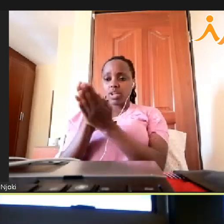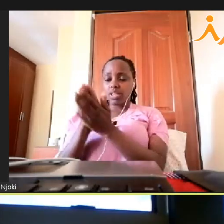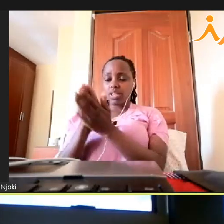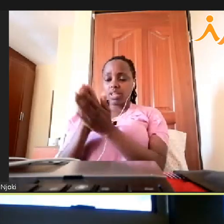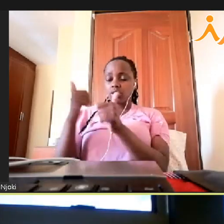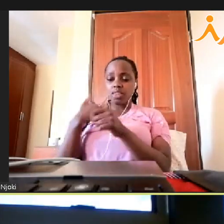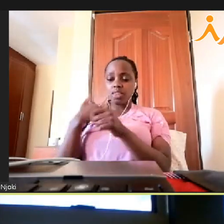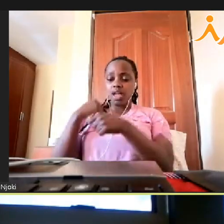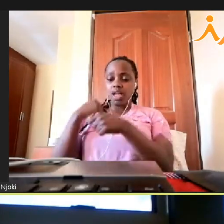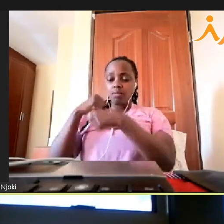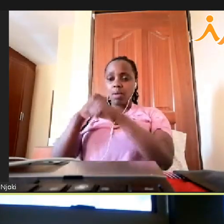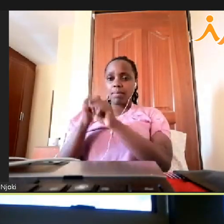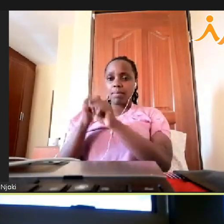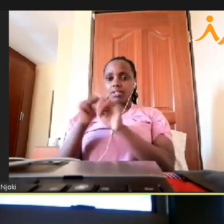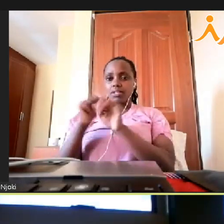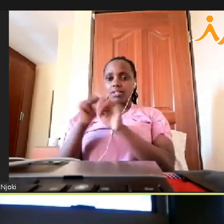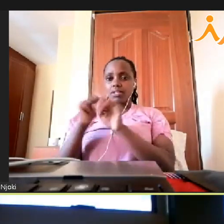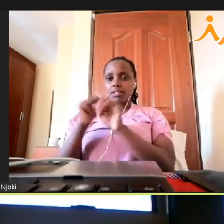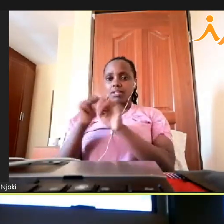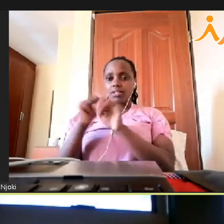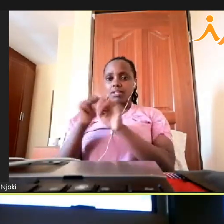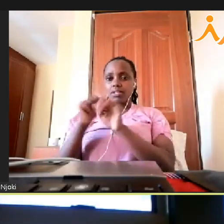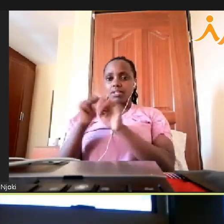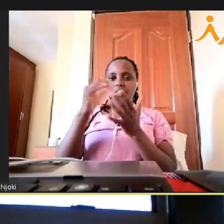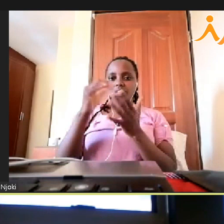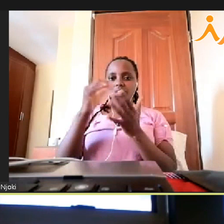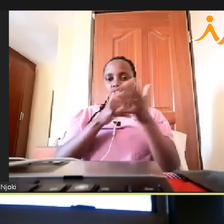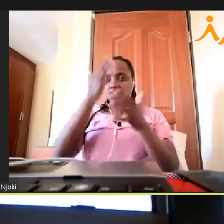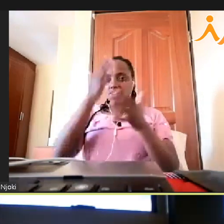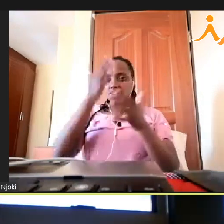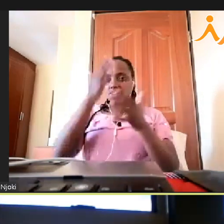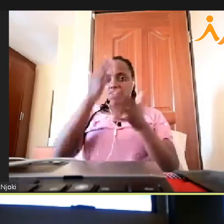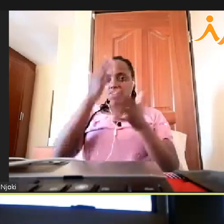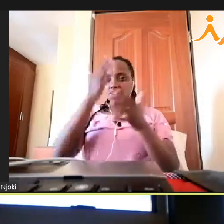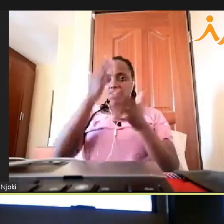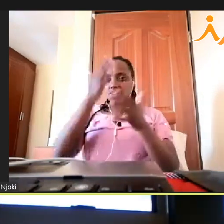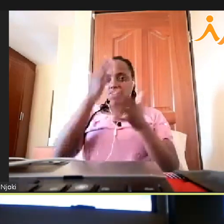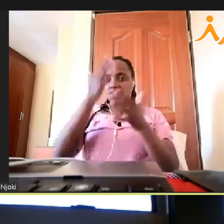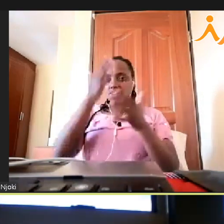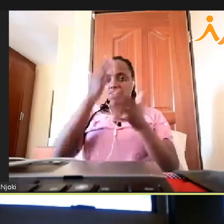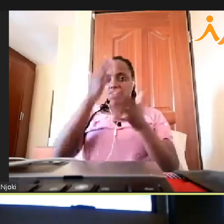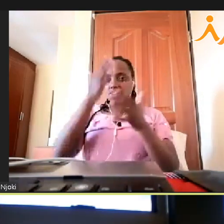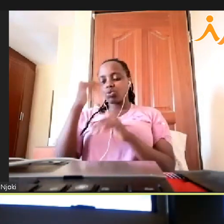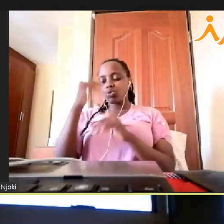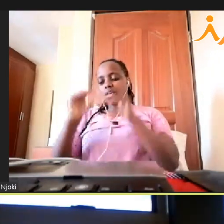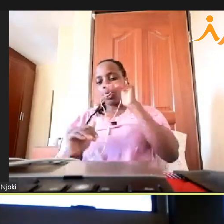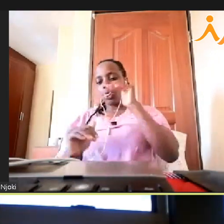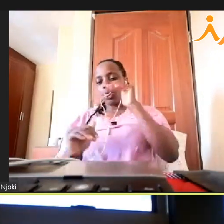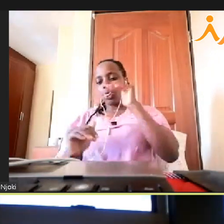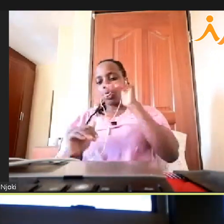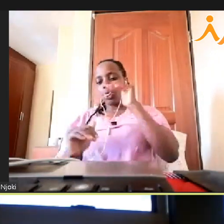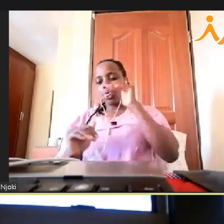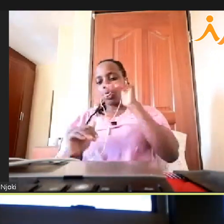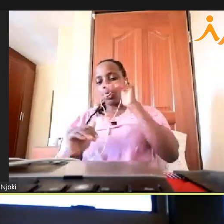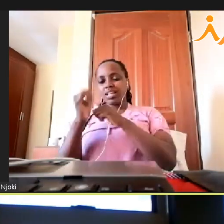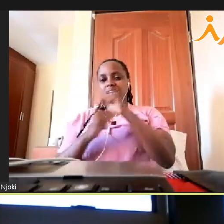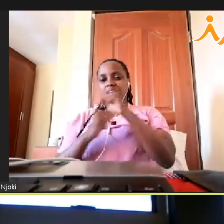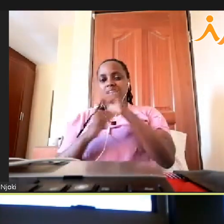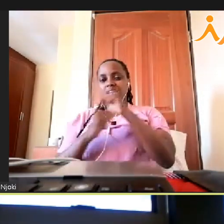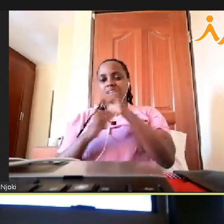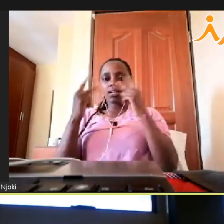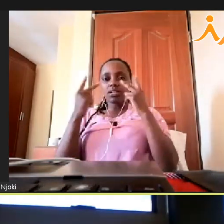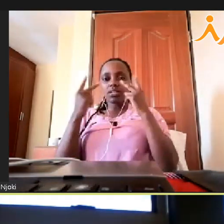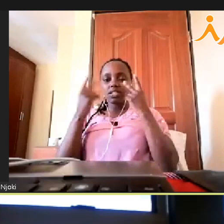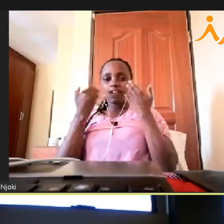lift the reservation that they had made on Article 2 of the Charter, because in the past, Botswana defined a child as someone below the age of 18. But we